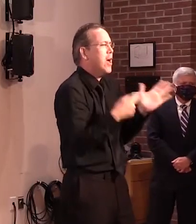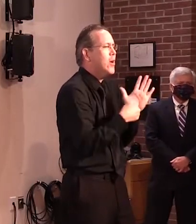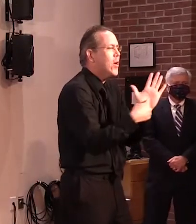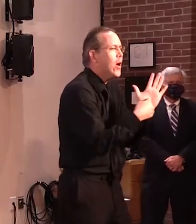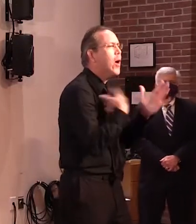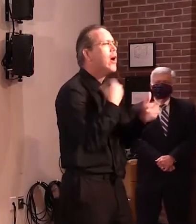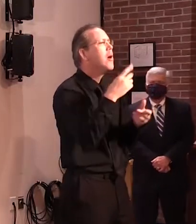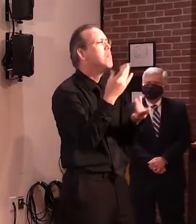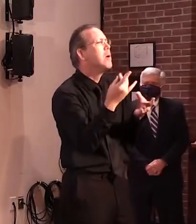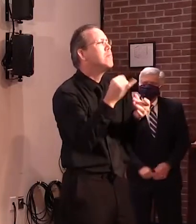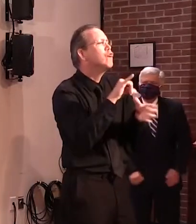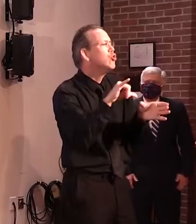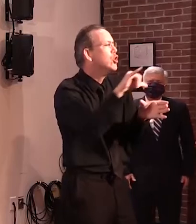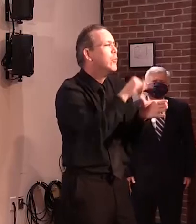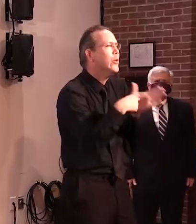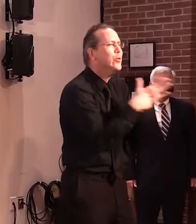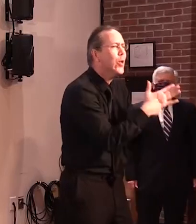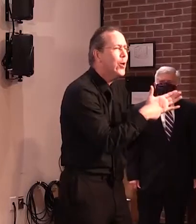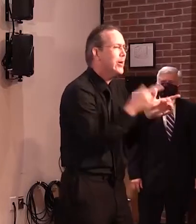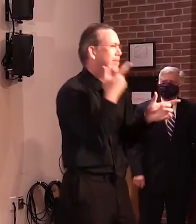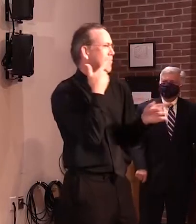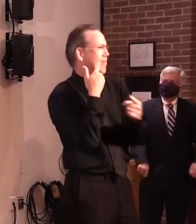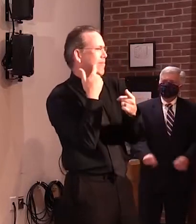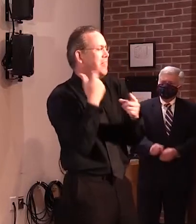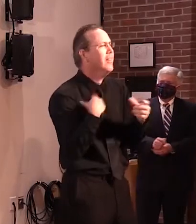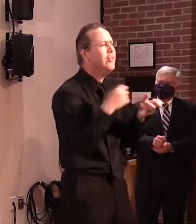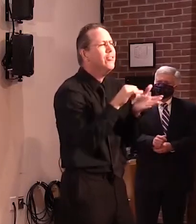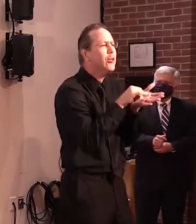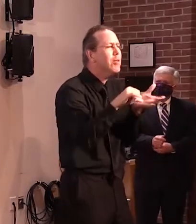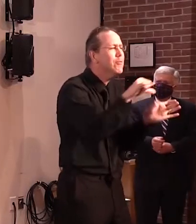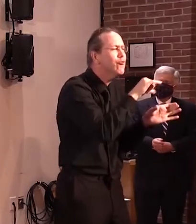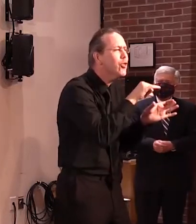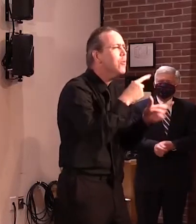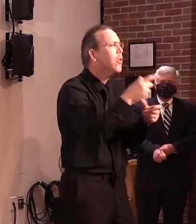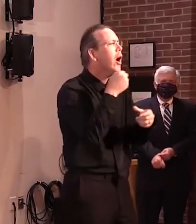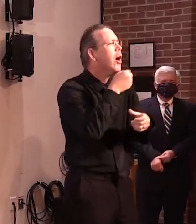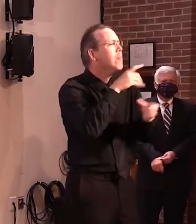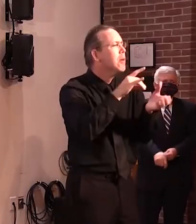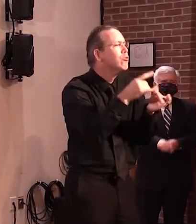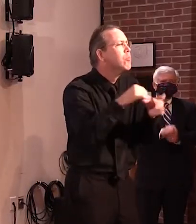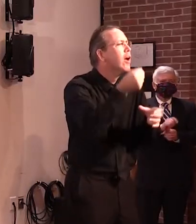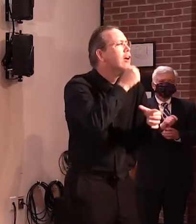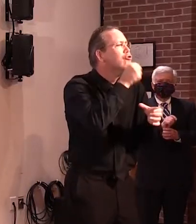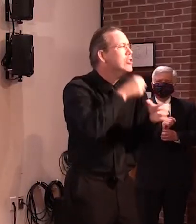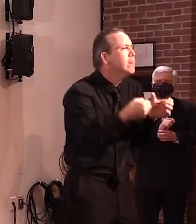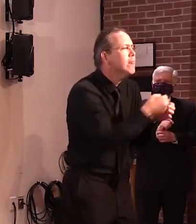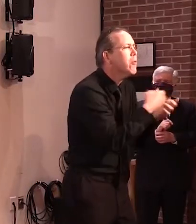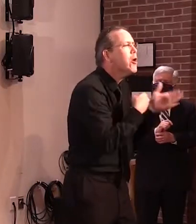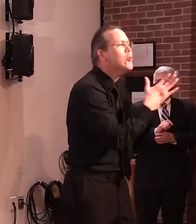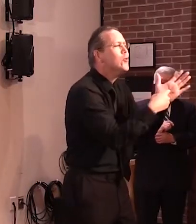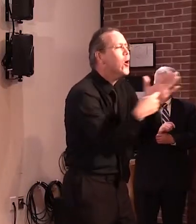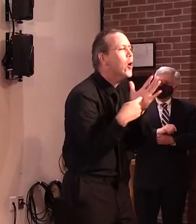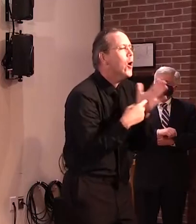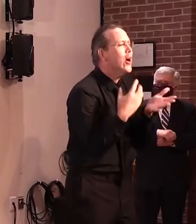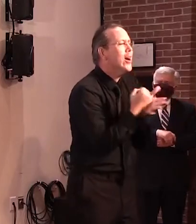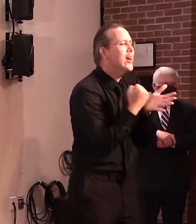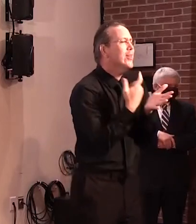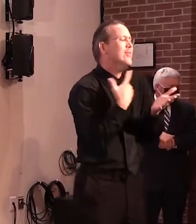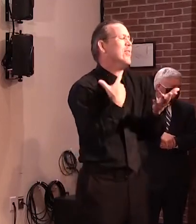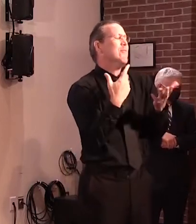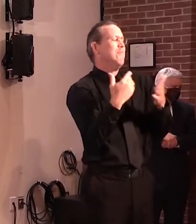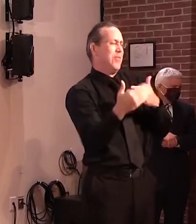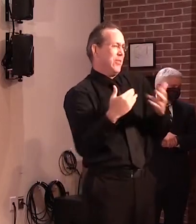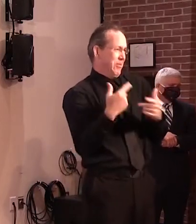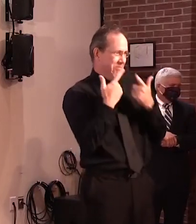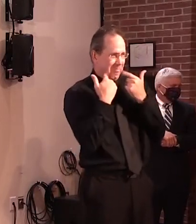even a maple creamy, which you probably know is a soft serve ice cream. But I appreciate you being here with us today,